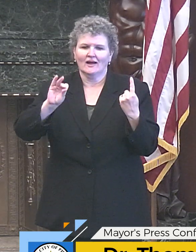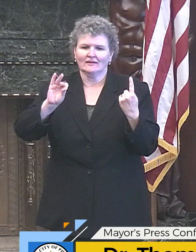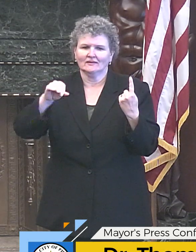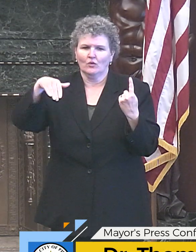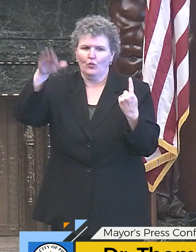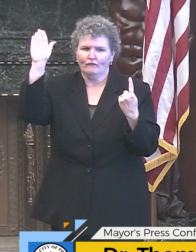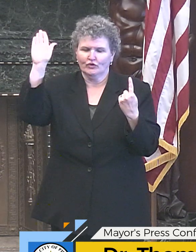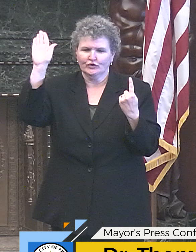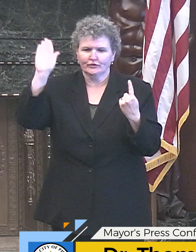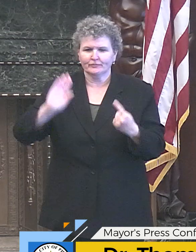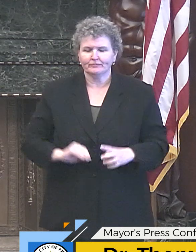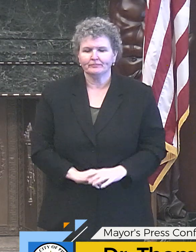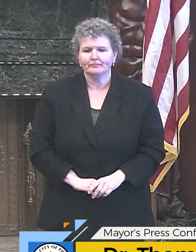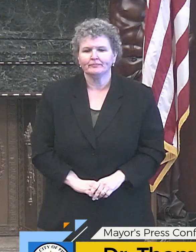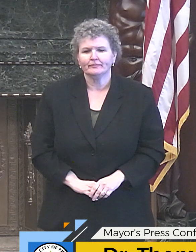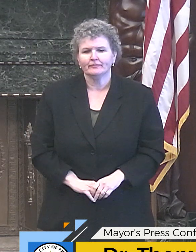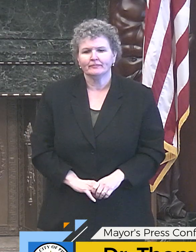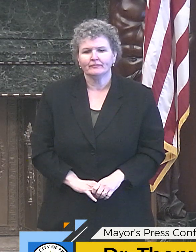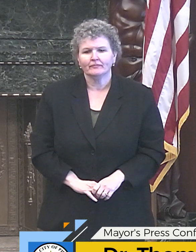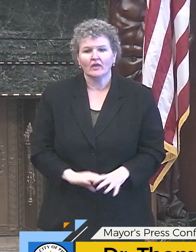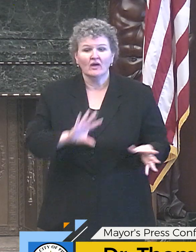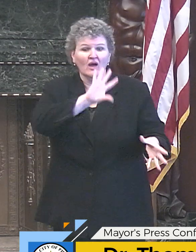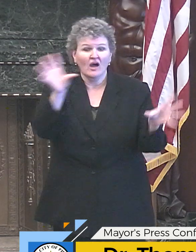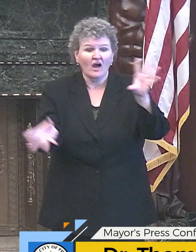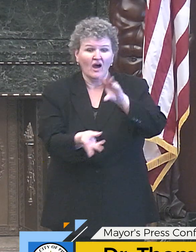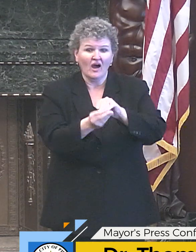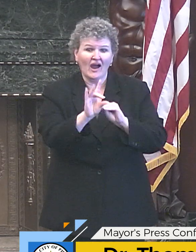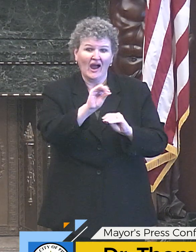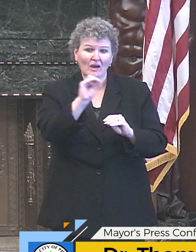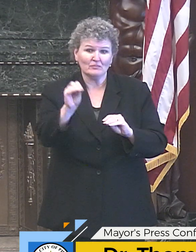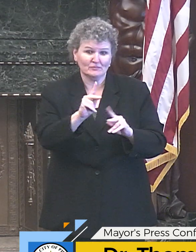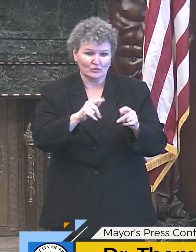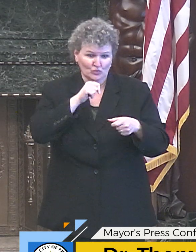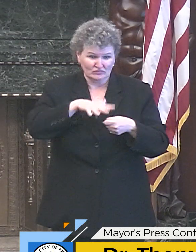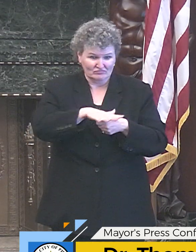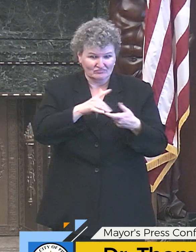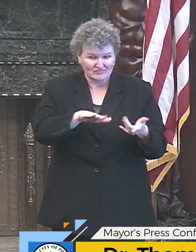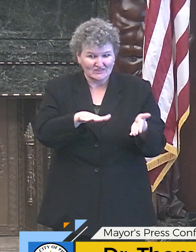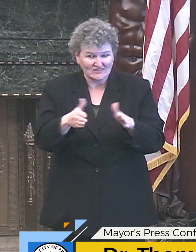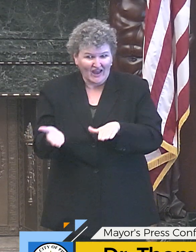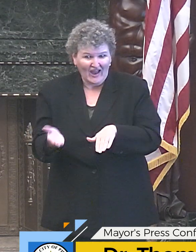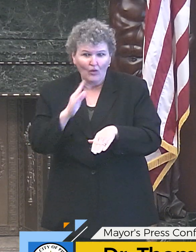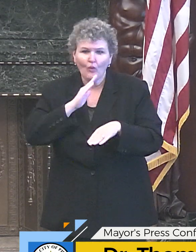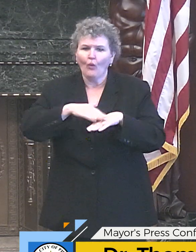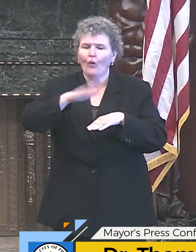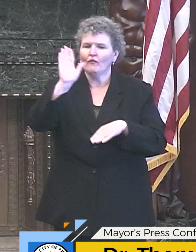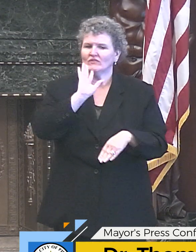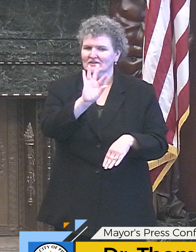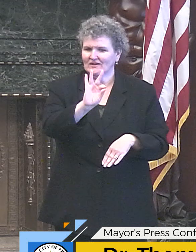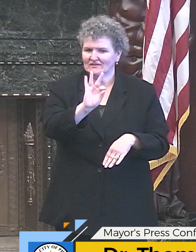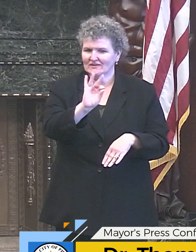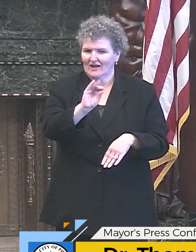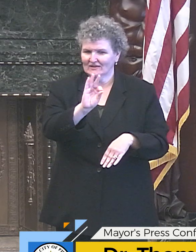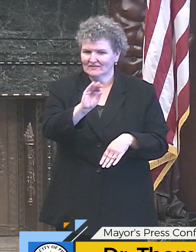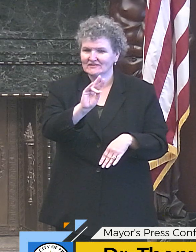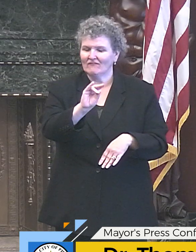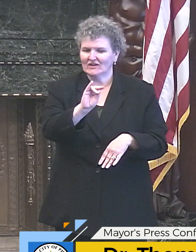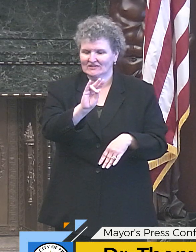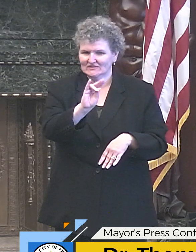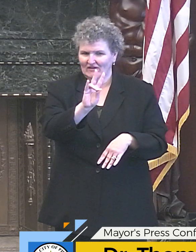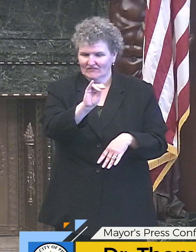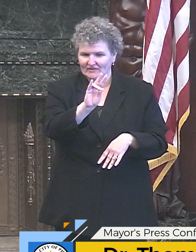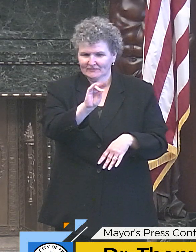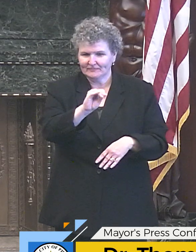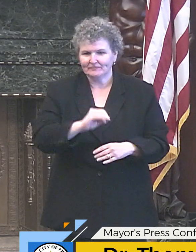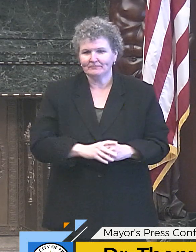90. So overall, about 80% of these people who died were over the age of 70. Of the 17 people who died, 9